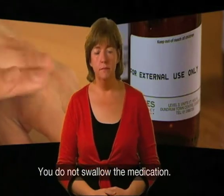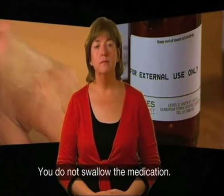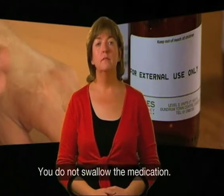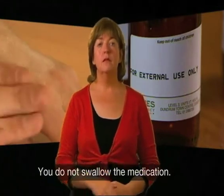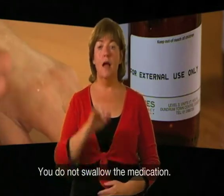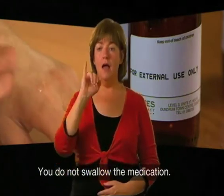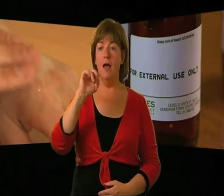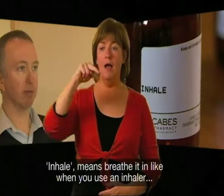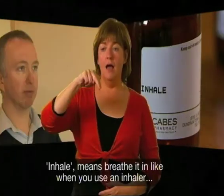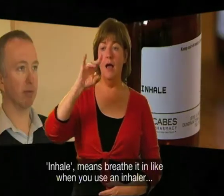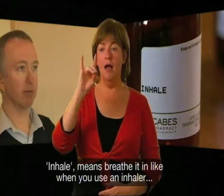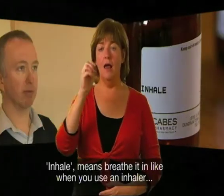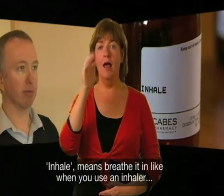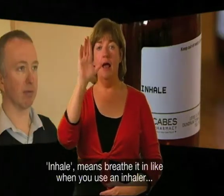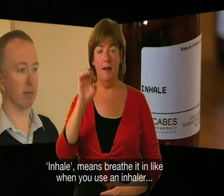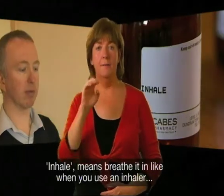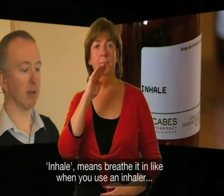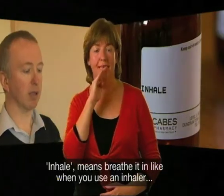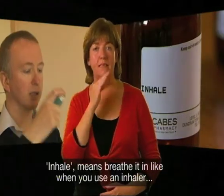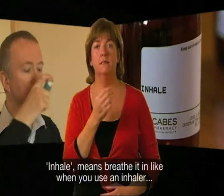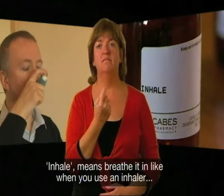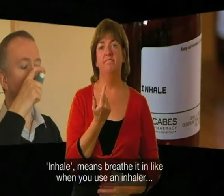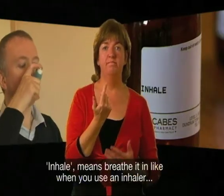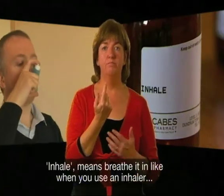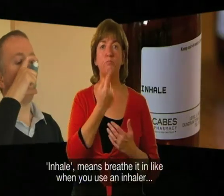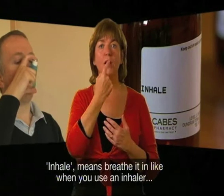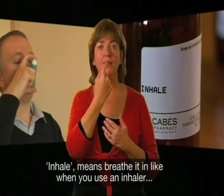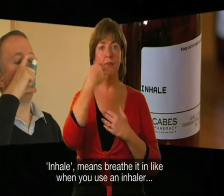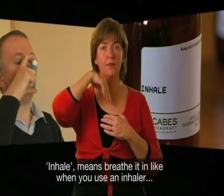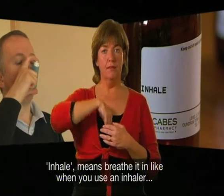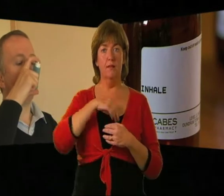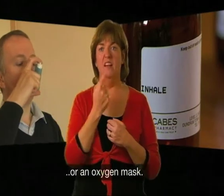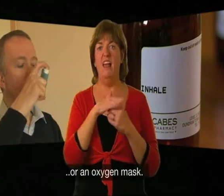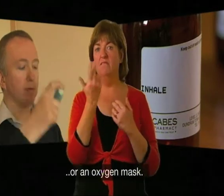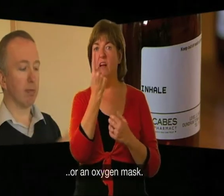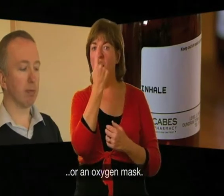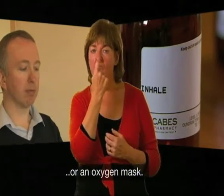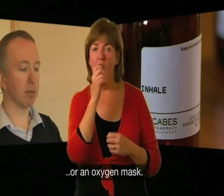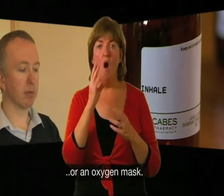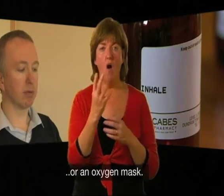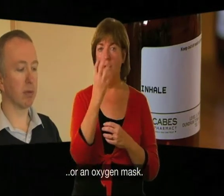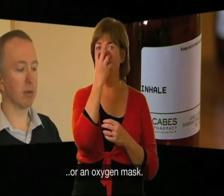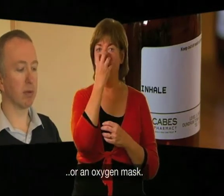medication. Inhale means breathe it in like when you use an inhaler or an oxygen mask.